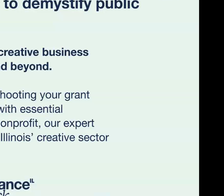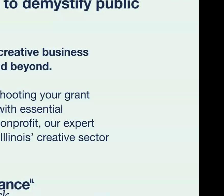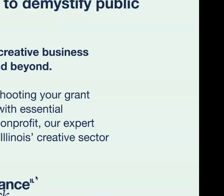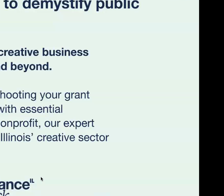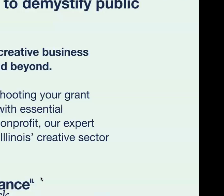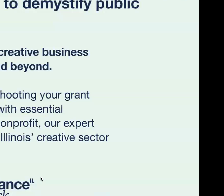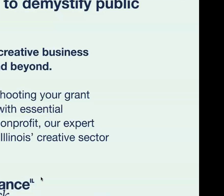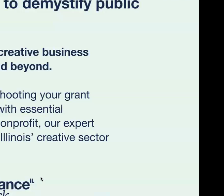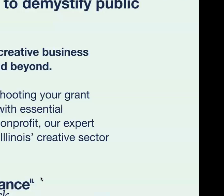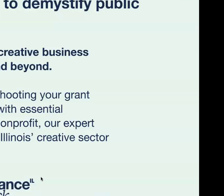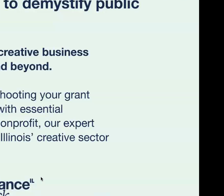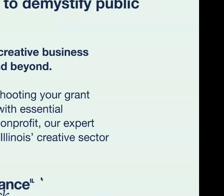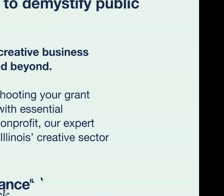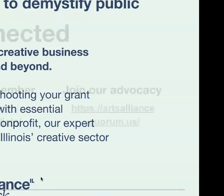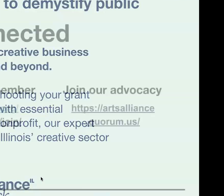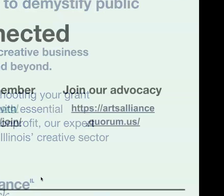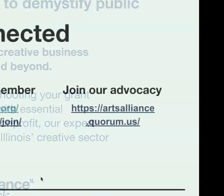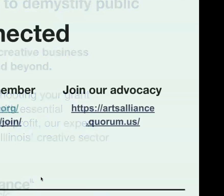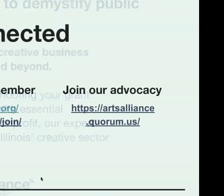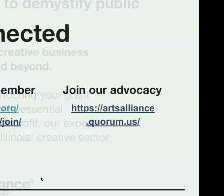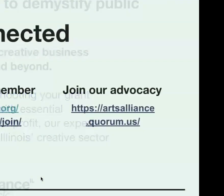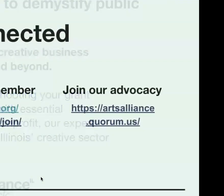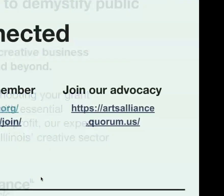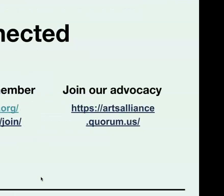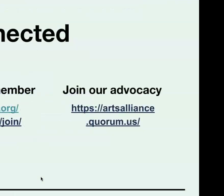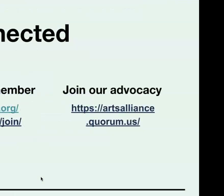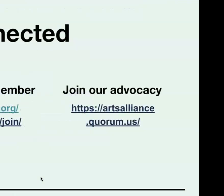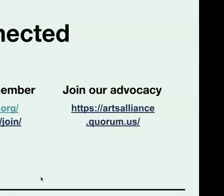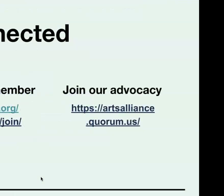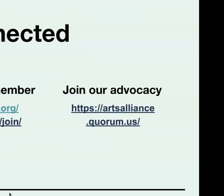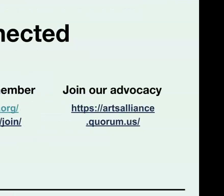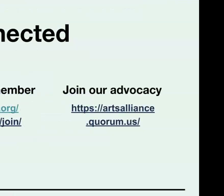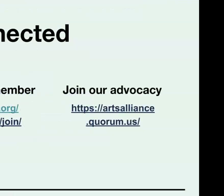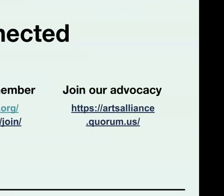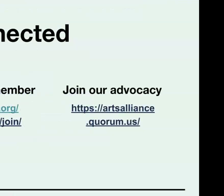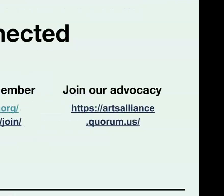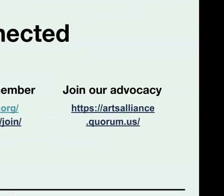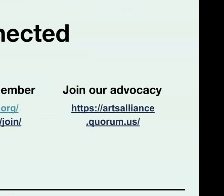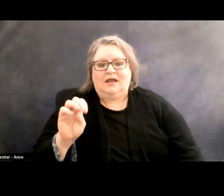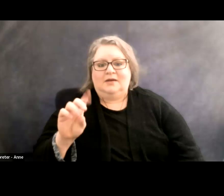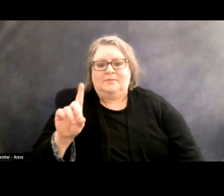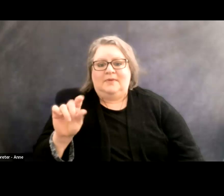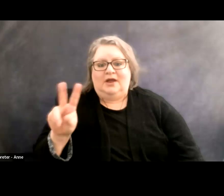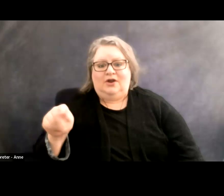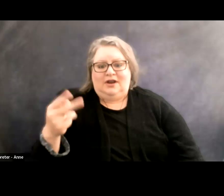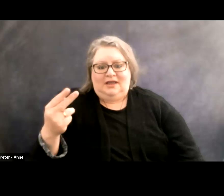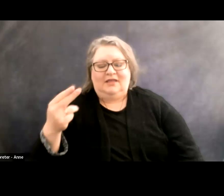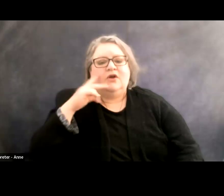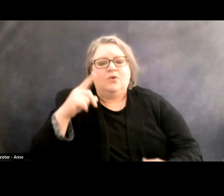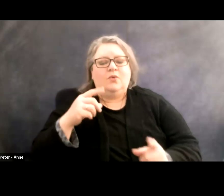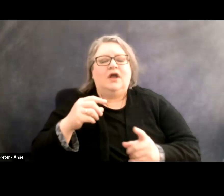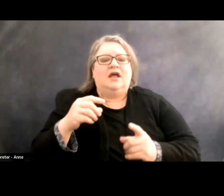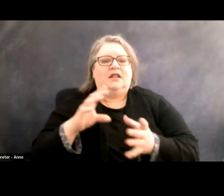So to go ahead and get us started, I'm going to pass this over first to Meredith, who's going to be giving an overview